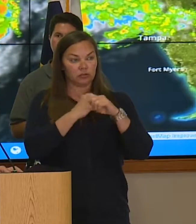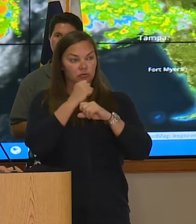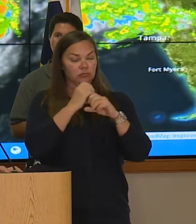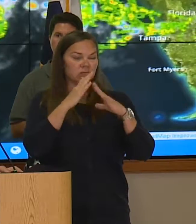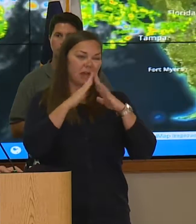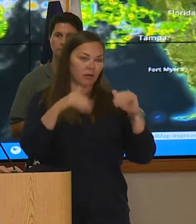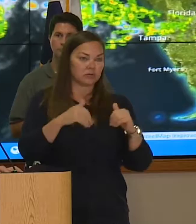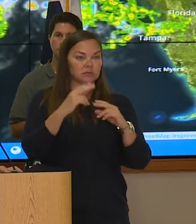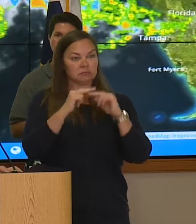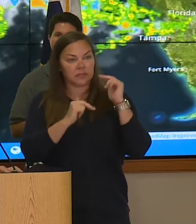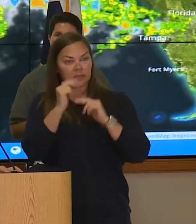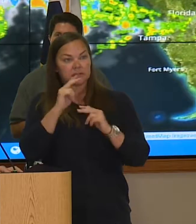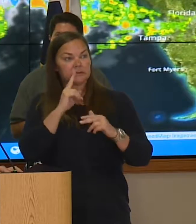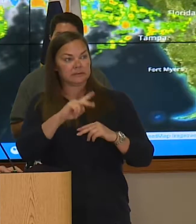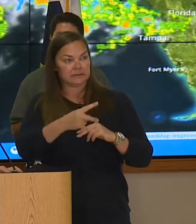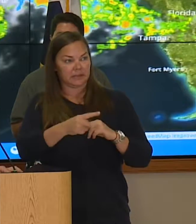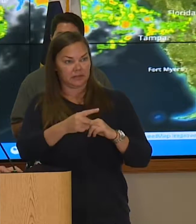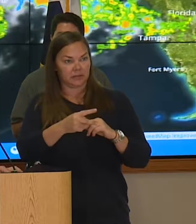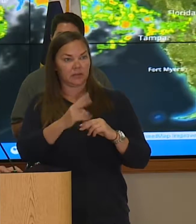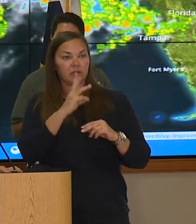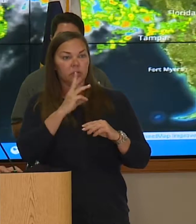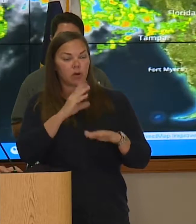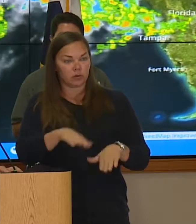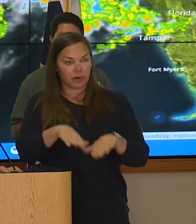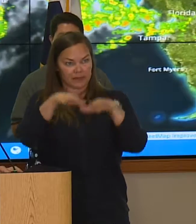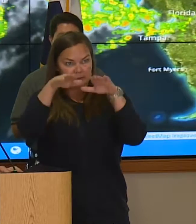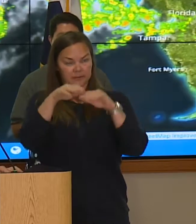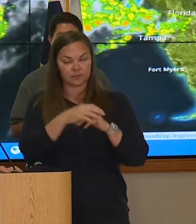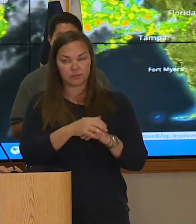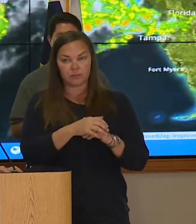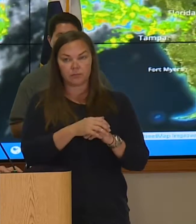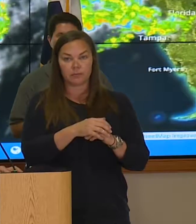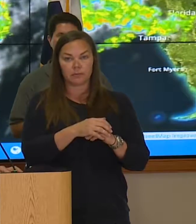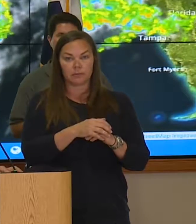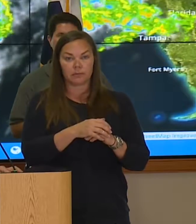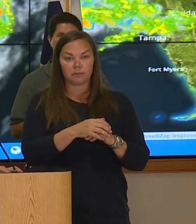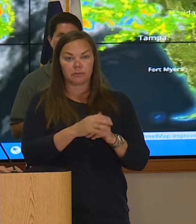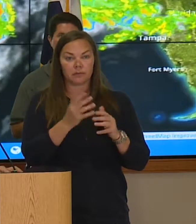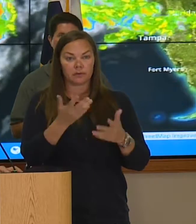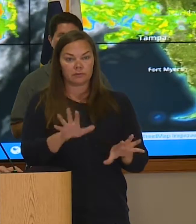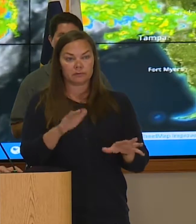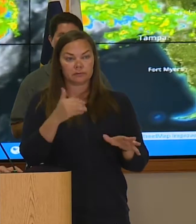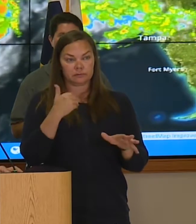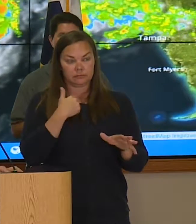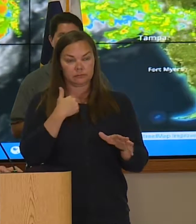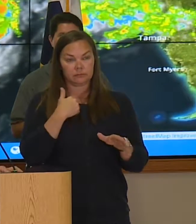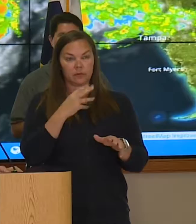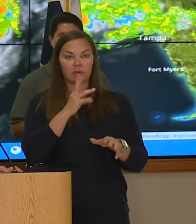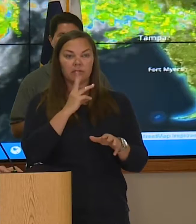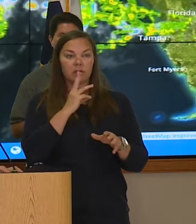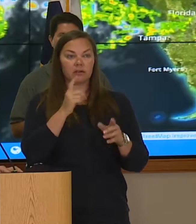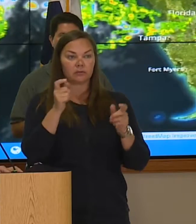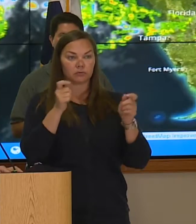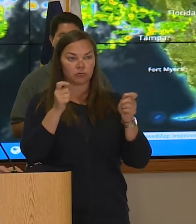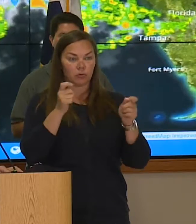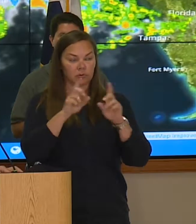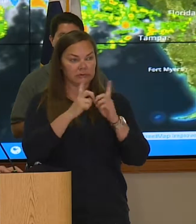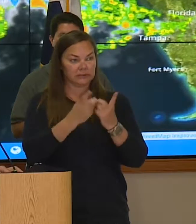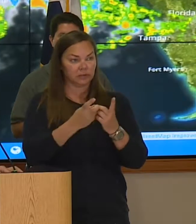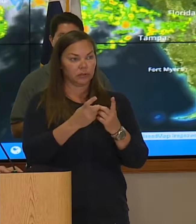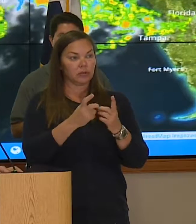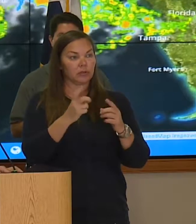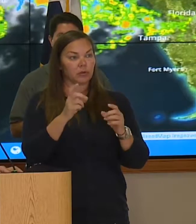begin to flood second as the water rises. We've had a flood control district